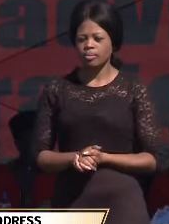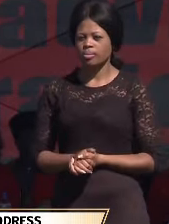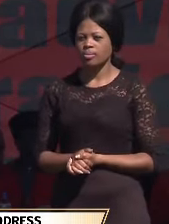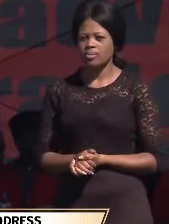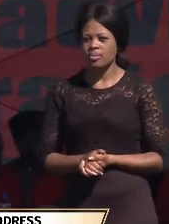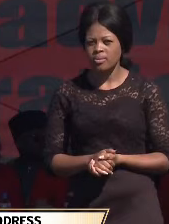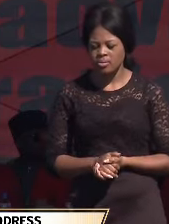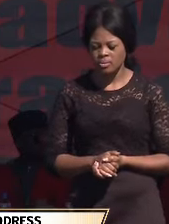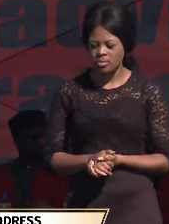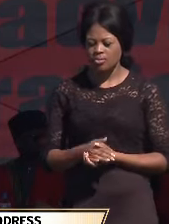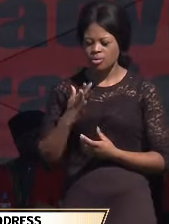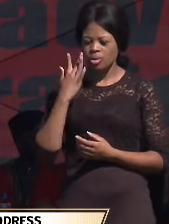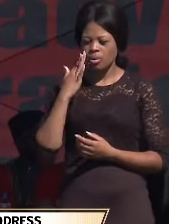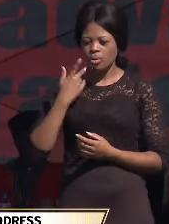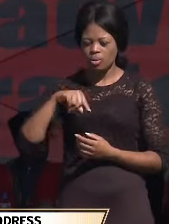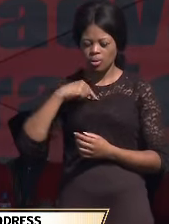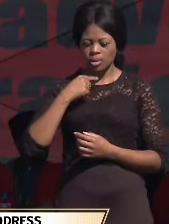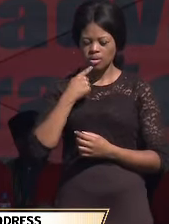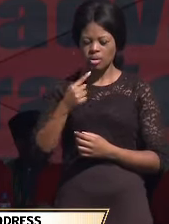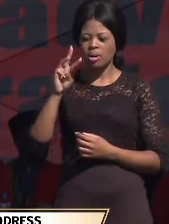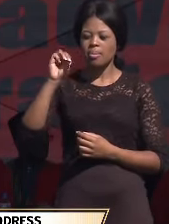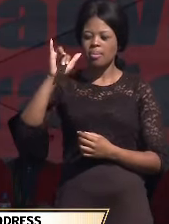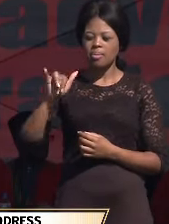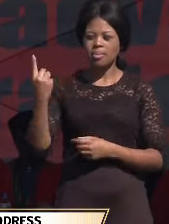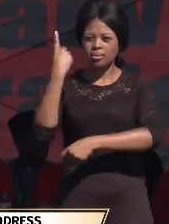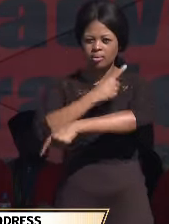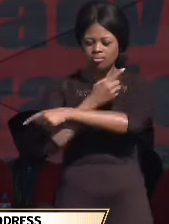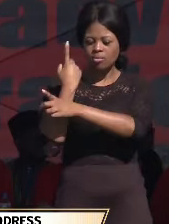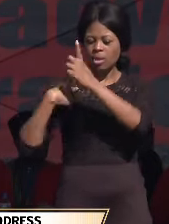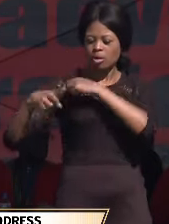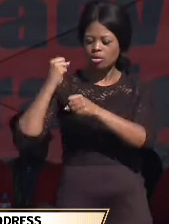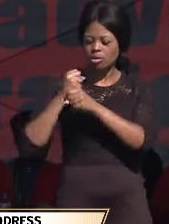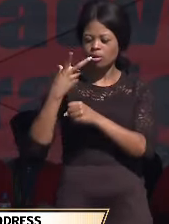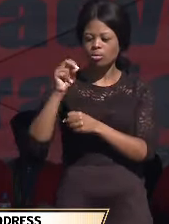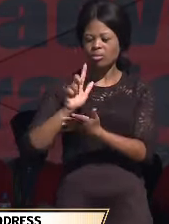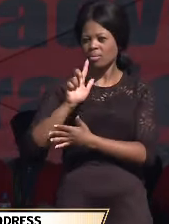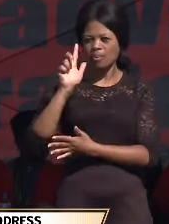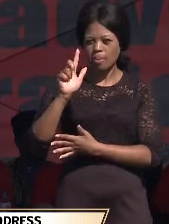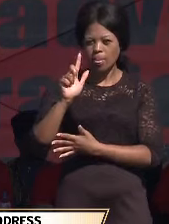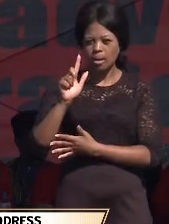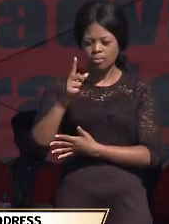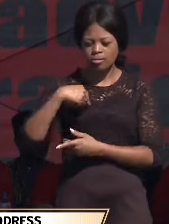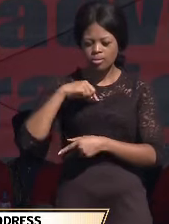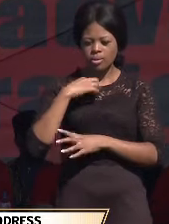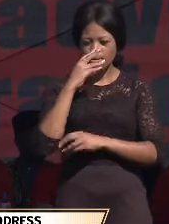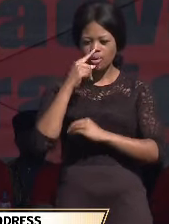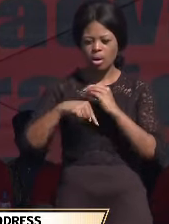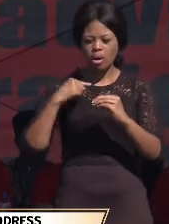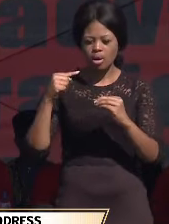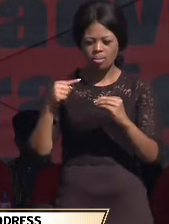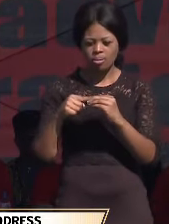Comrades, when we marked May Day last year, 2017, we spoke of